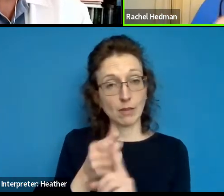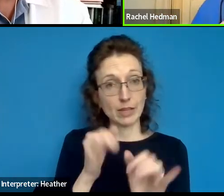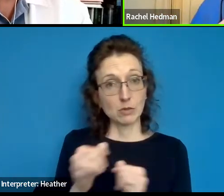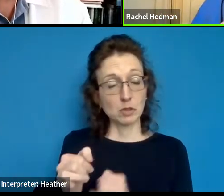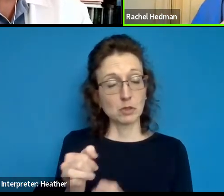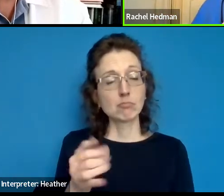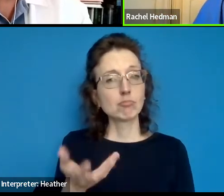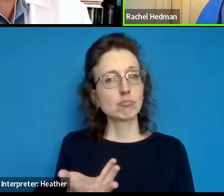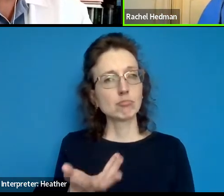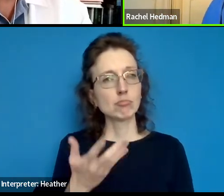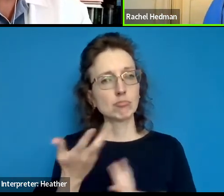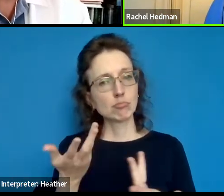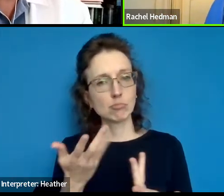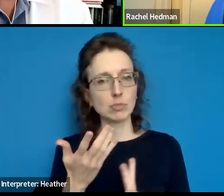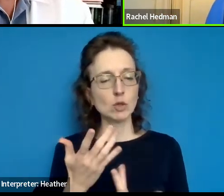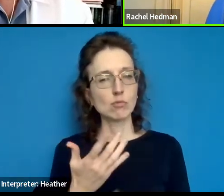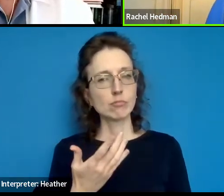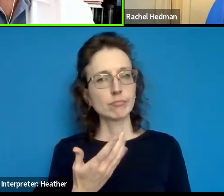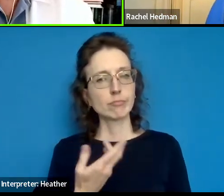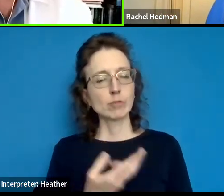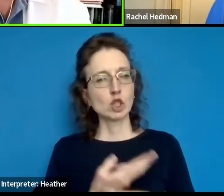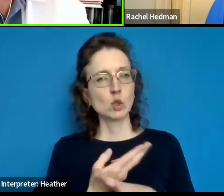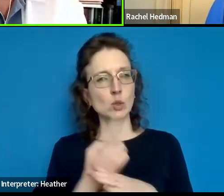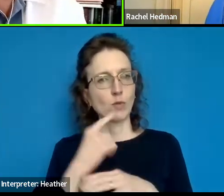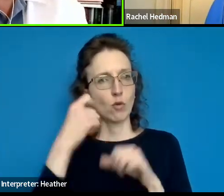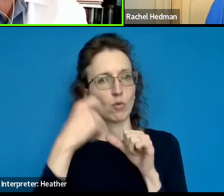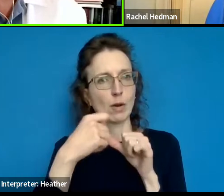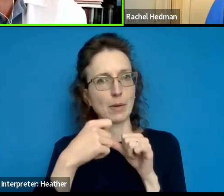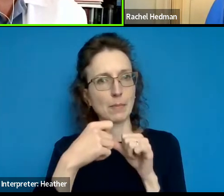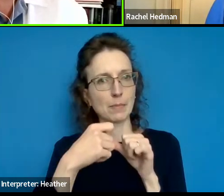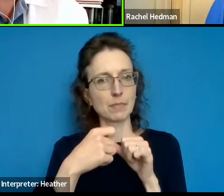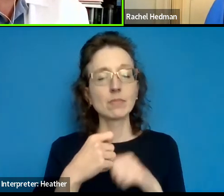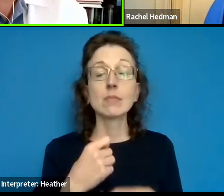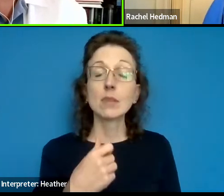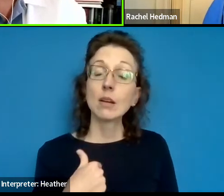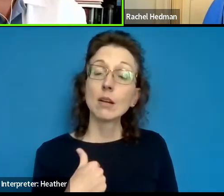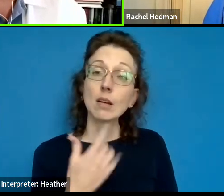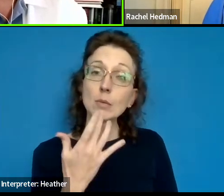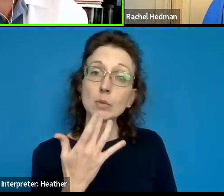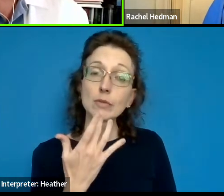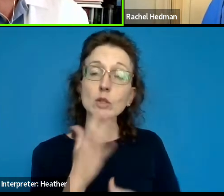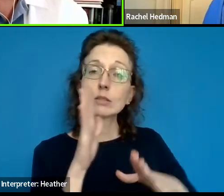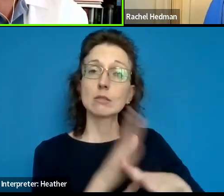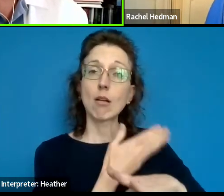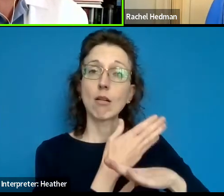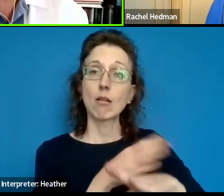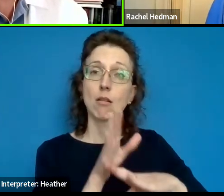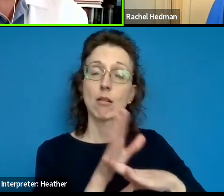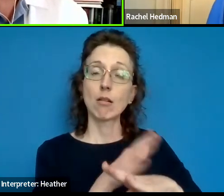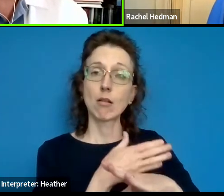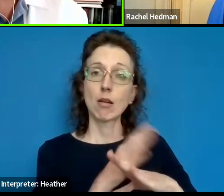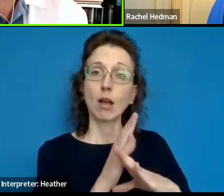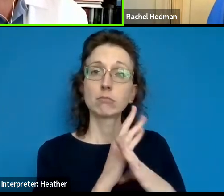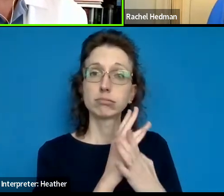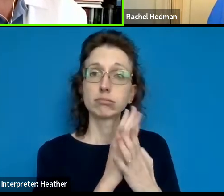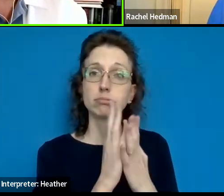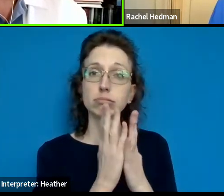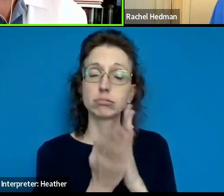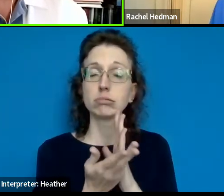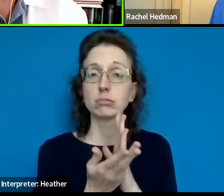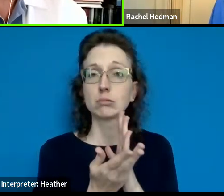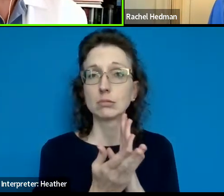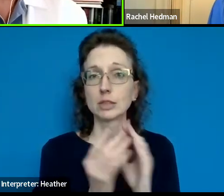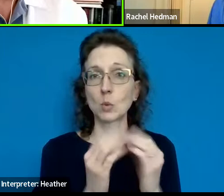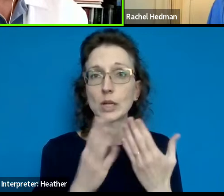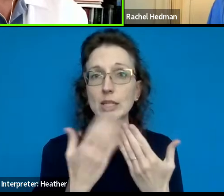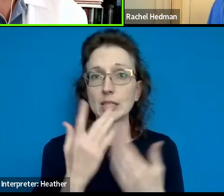to do when remembering? I like putting it in song form. I think it's easier to put a story into a song